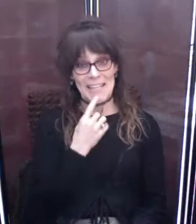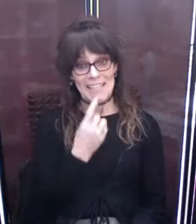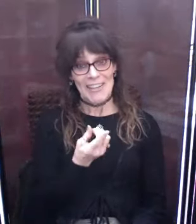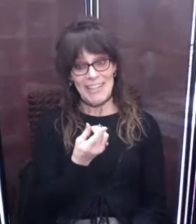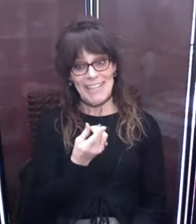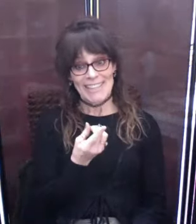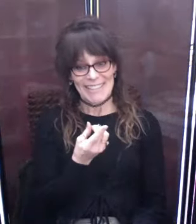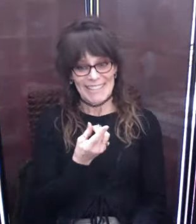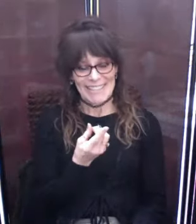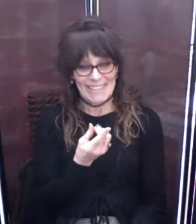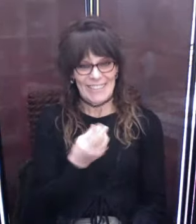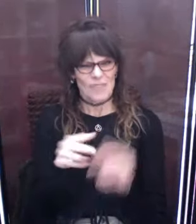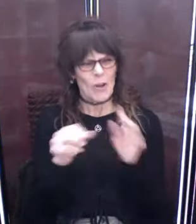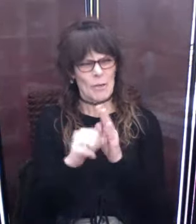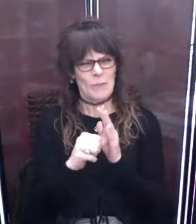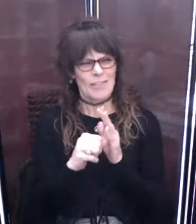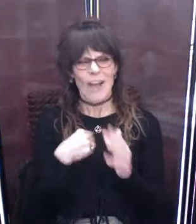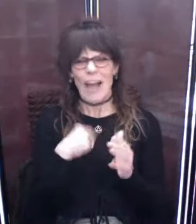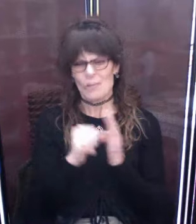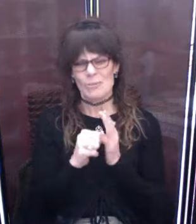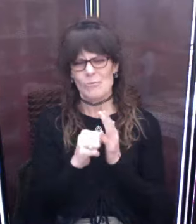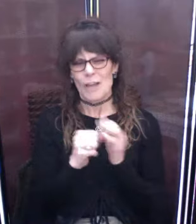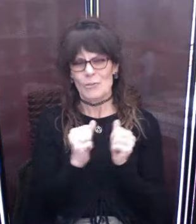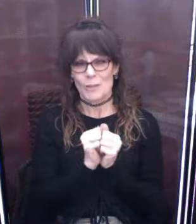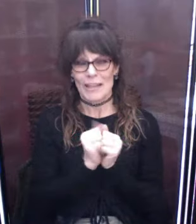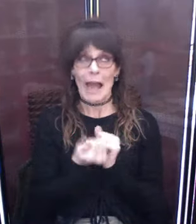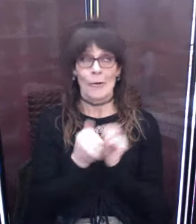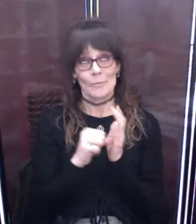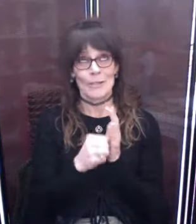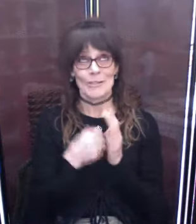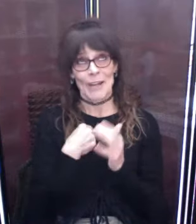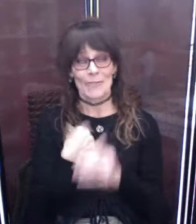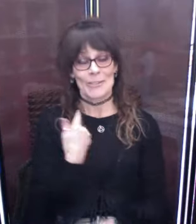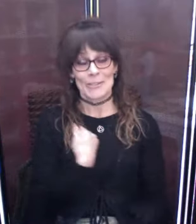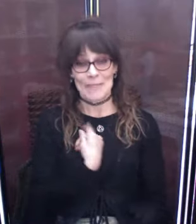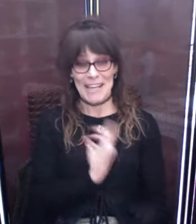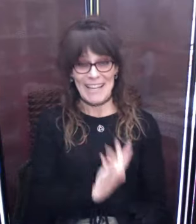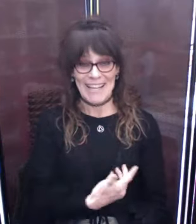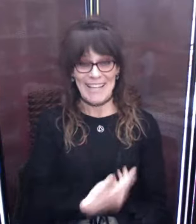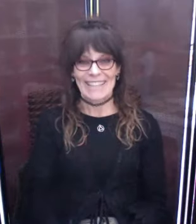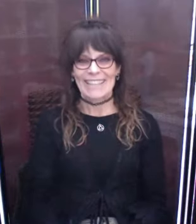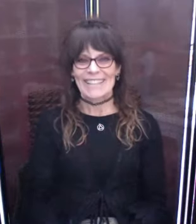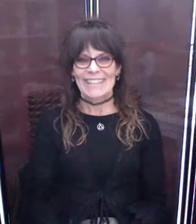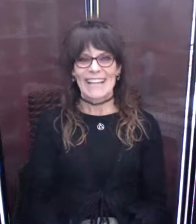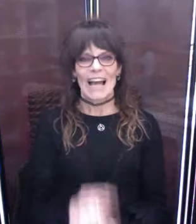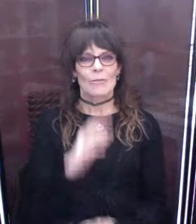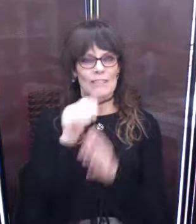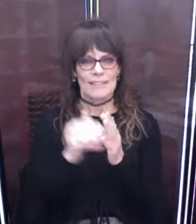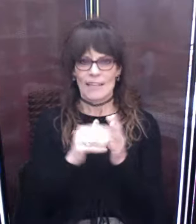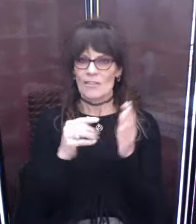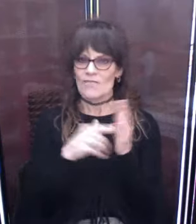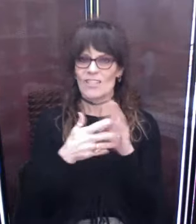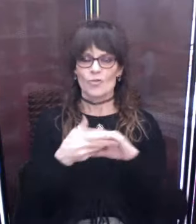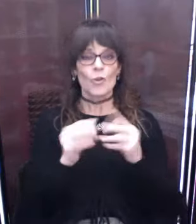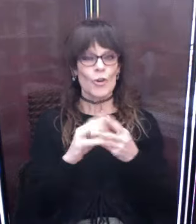it was very impressive. I was impressed with how impressive I was to me. I was the center of this story. It was all about how much